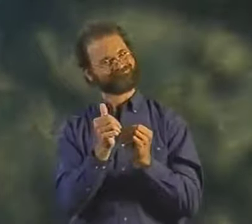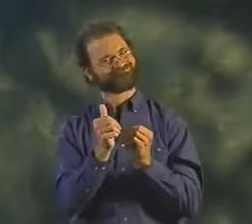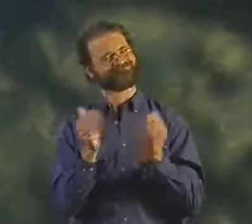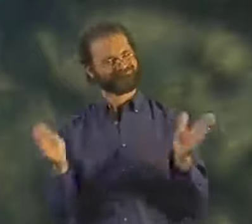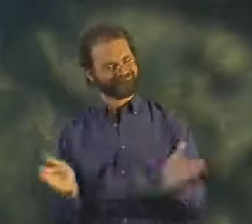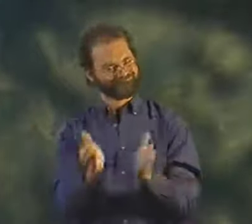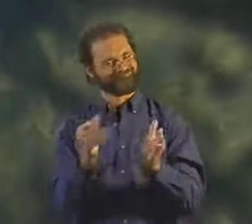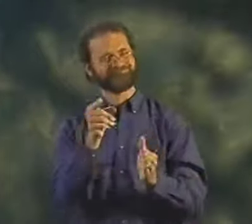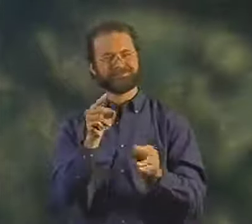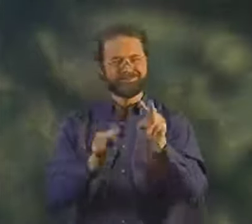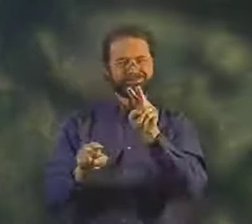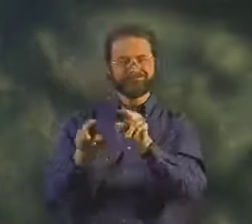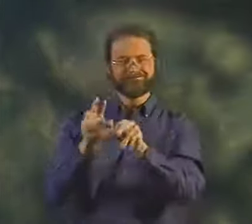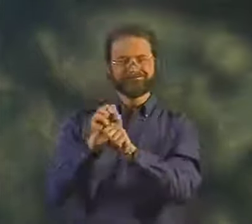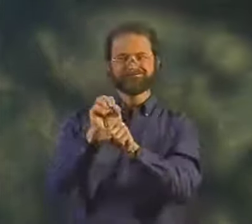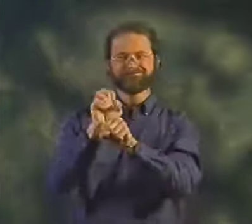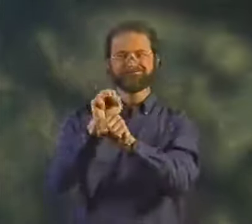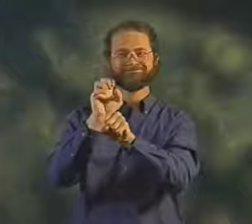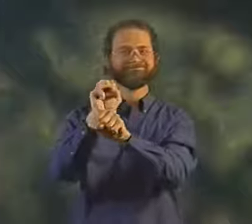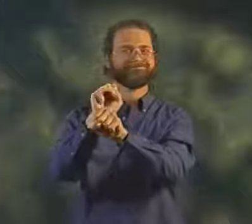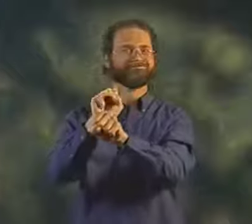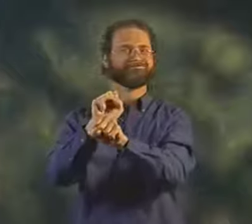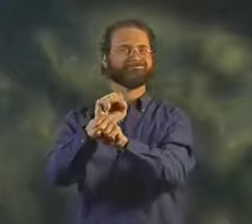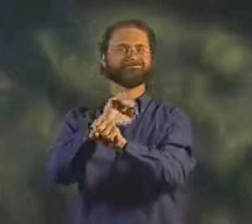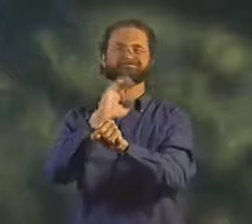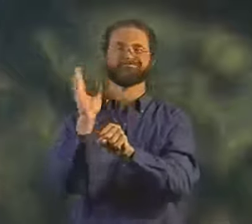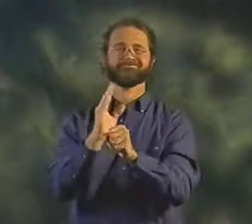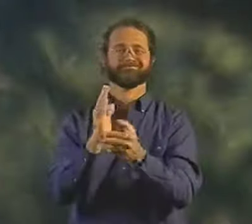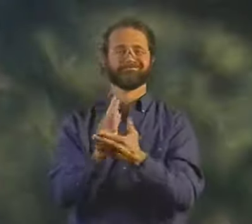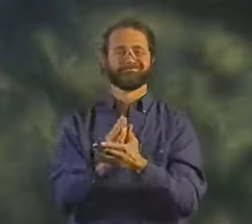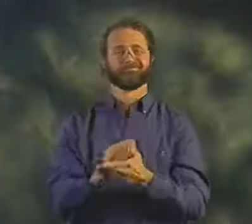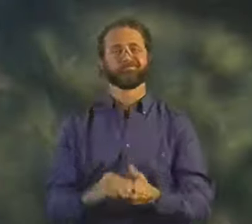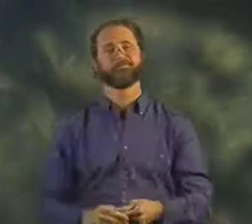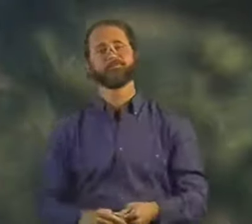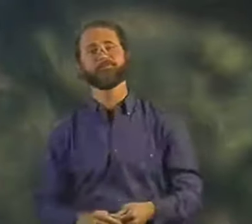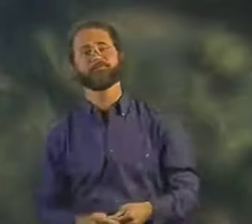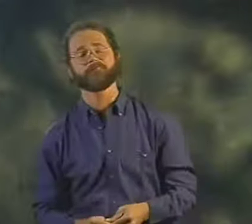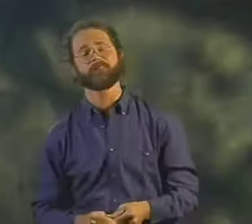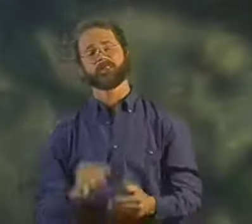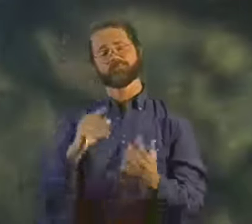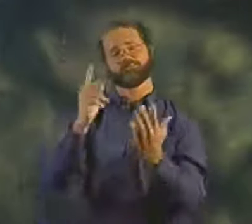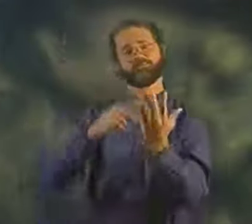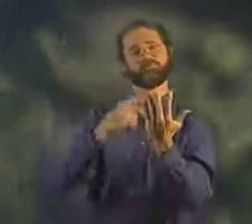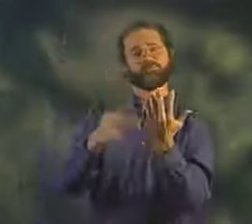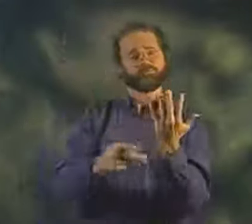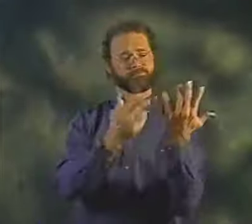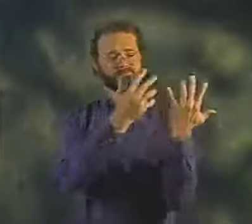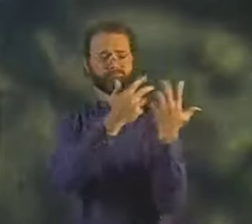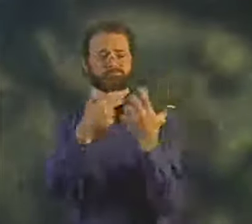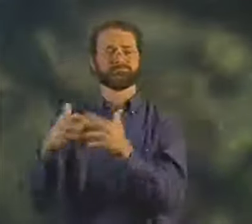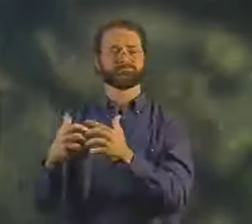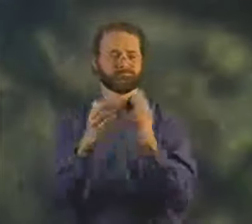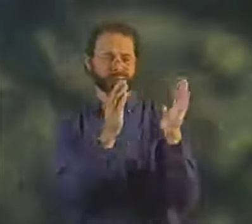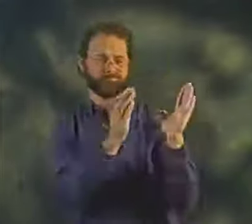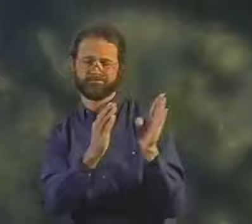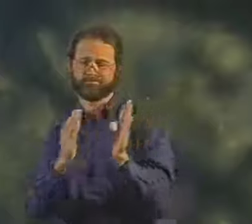The second section doesn't have all the answers and complete explanations, but it provides enough to encourage you to